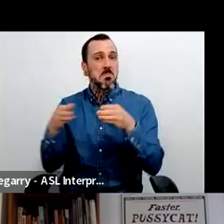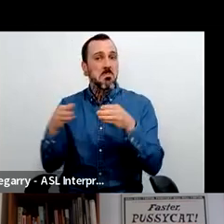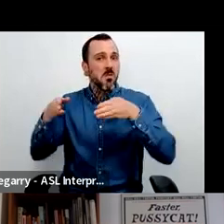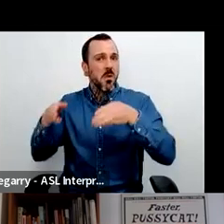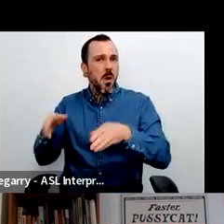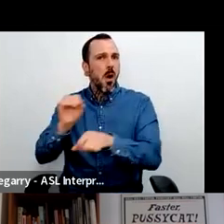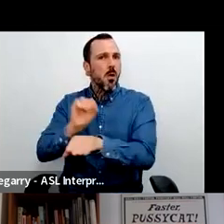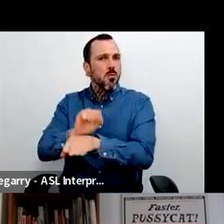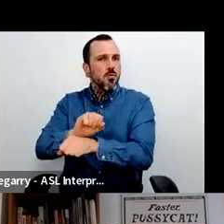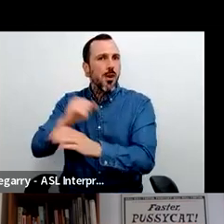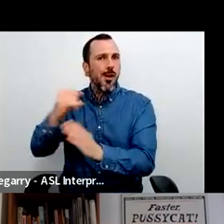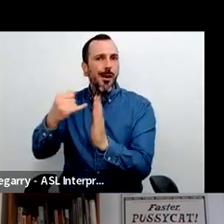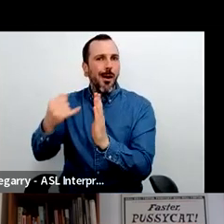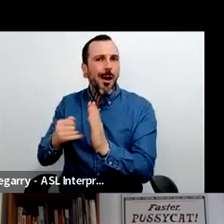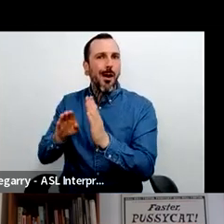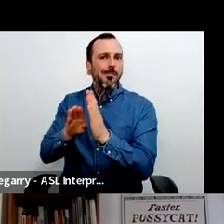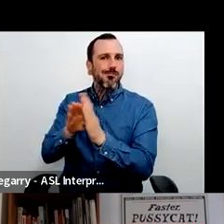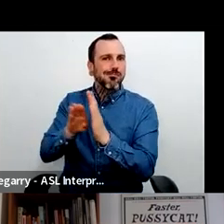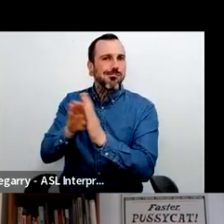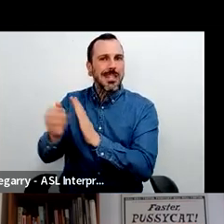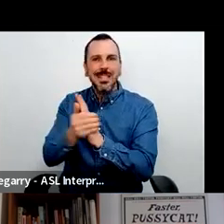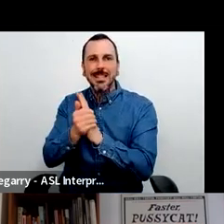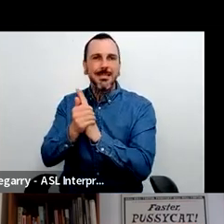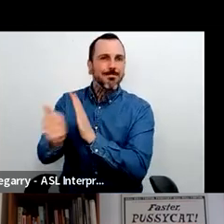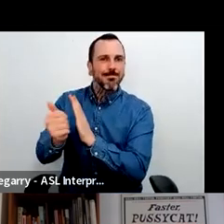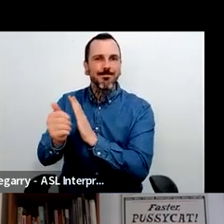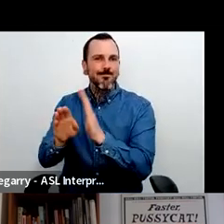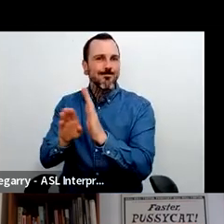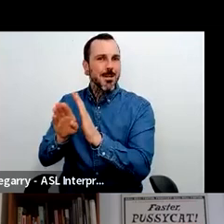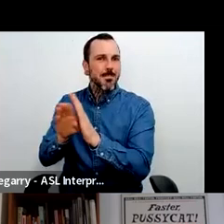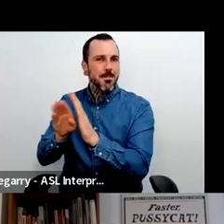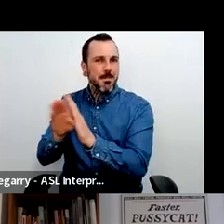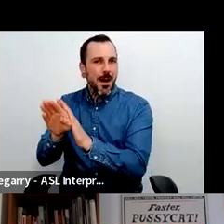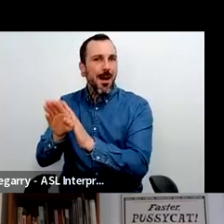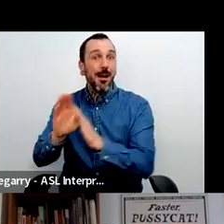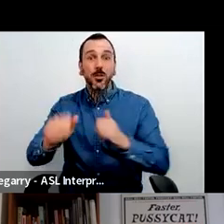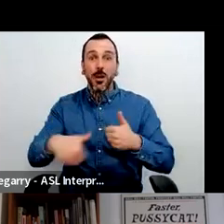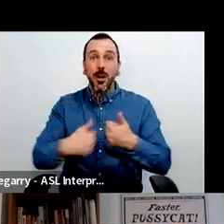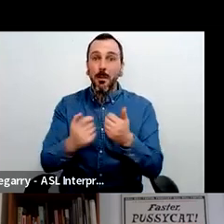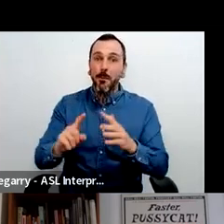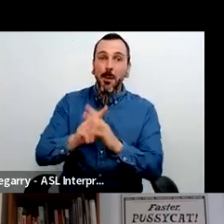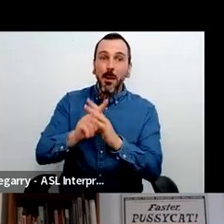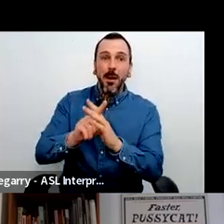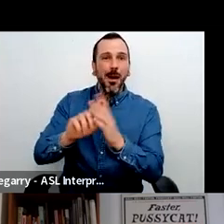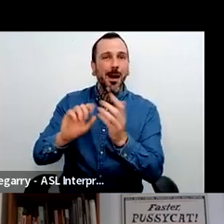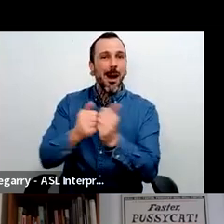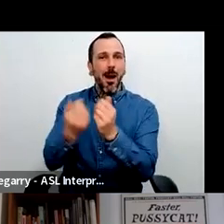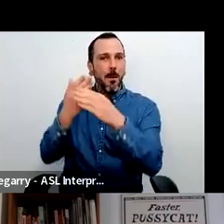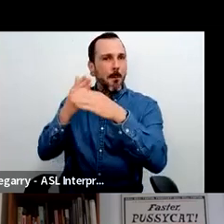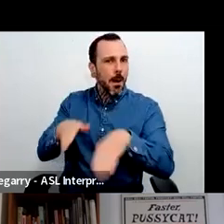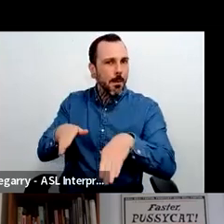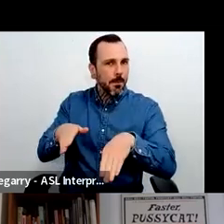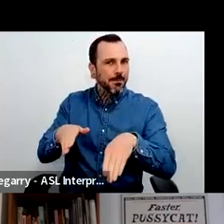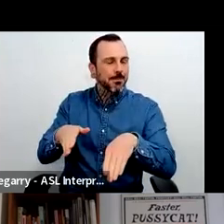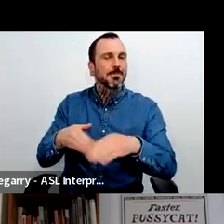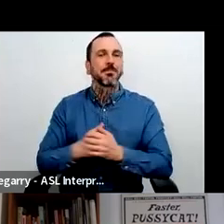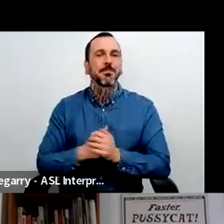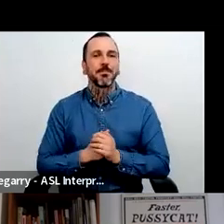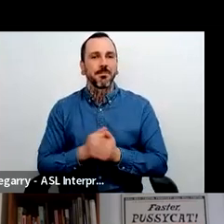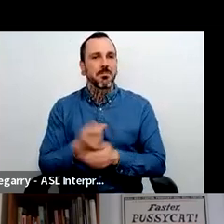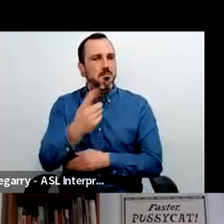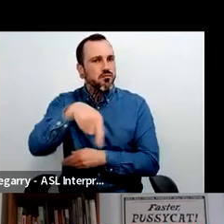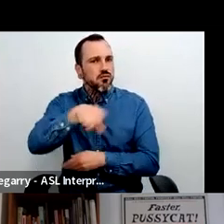our skills as artists and addressing challenges as people who live in the performing